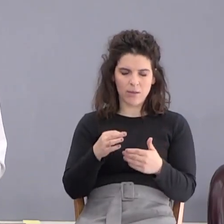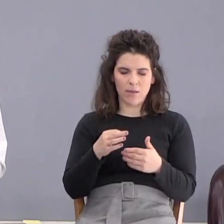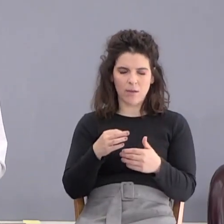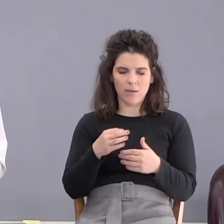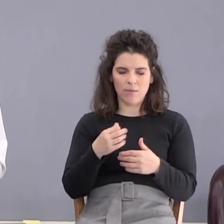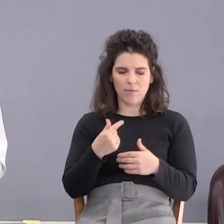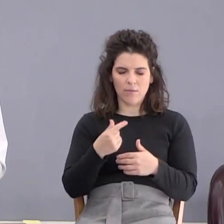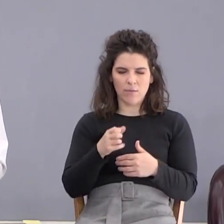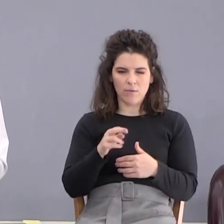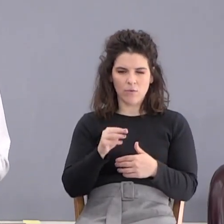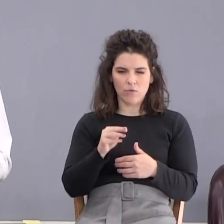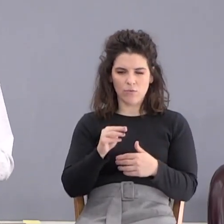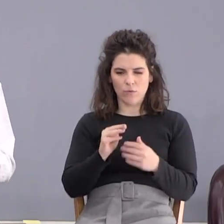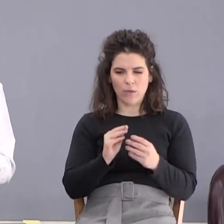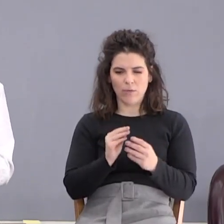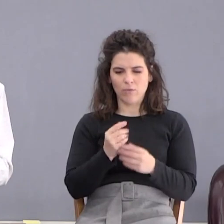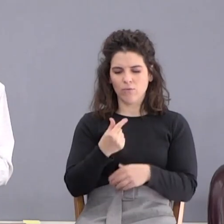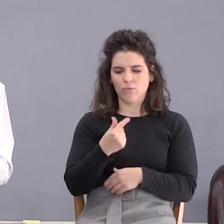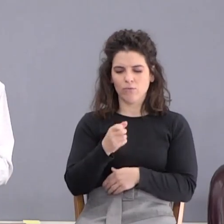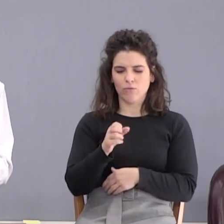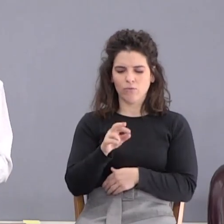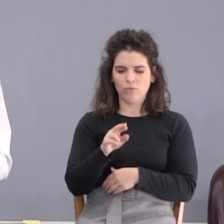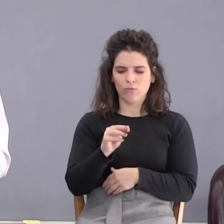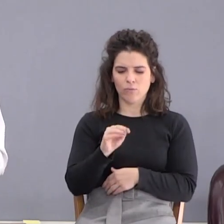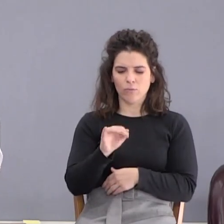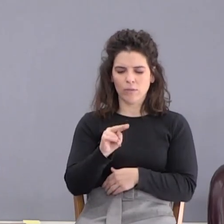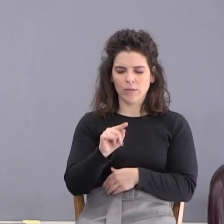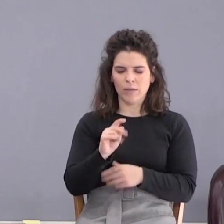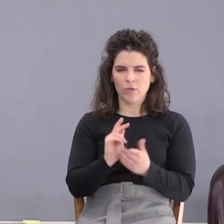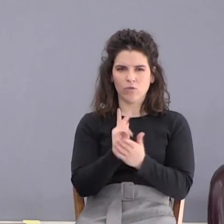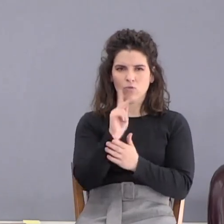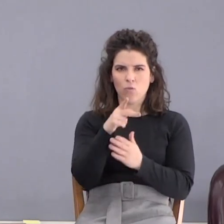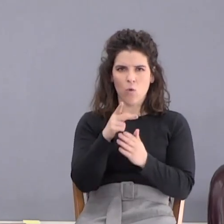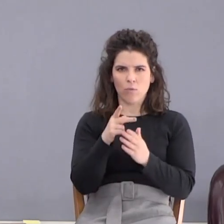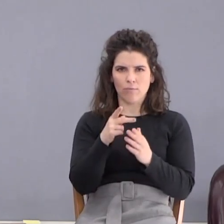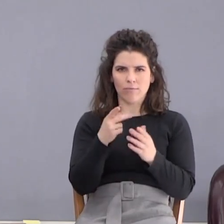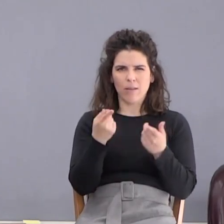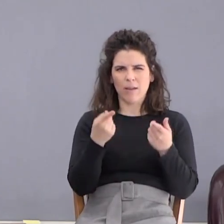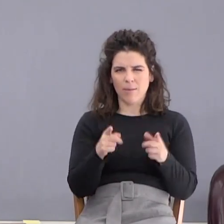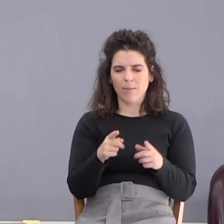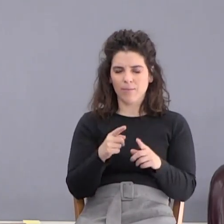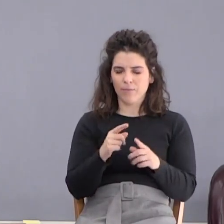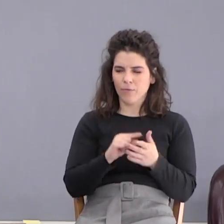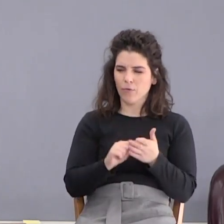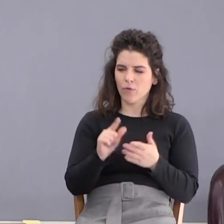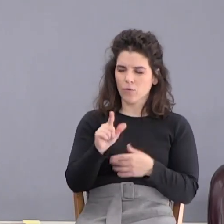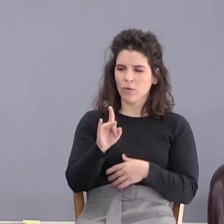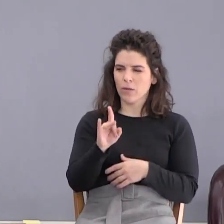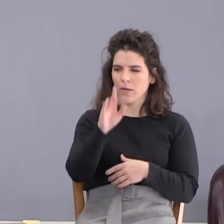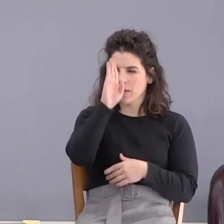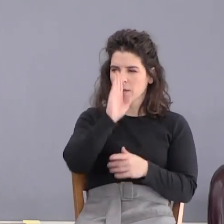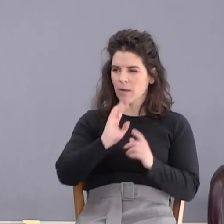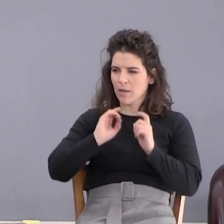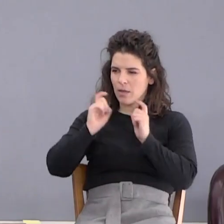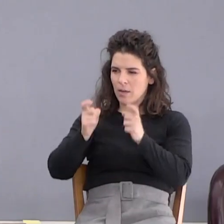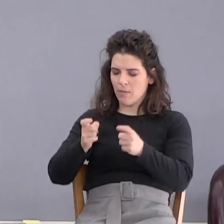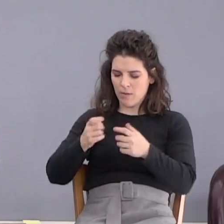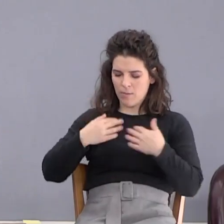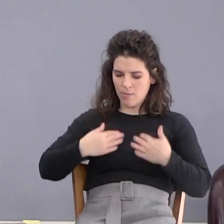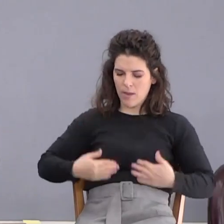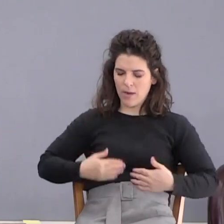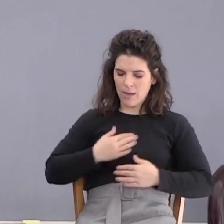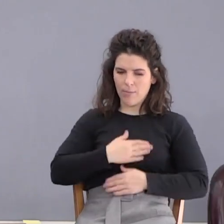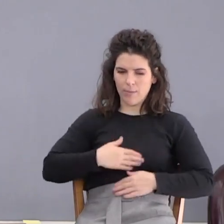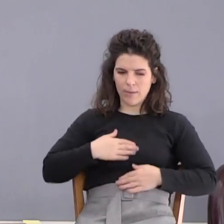taking place. Verse 38, "But God giveth it a body as it hath pleased him, and to every